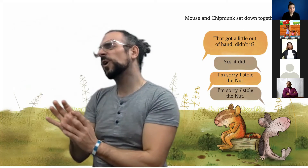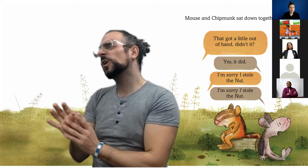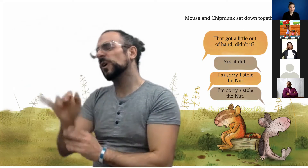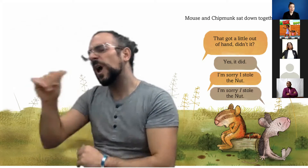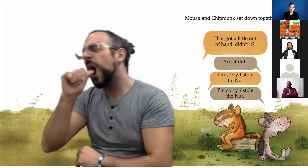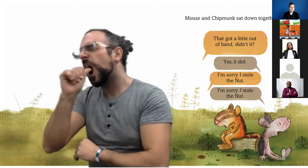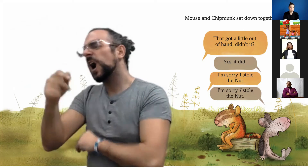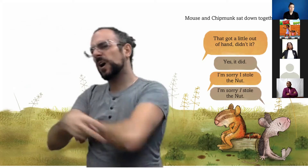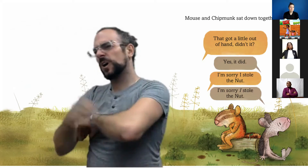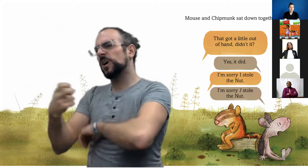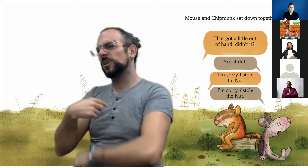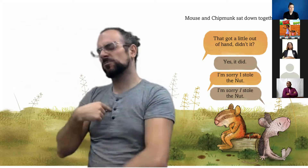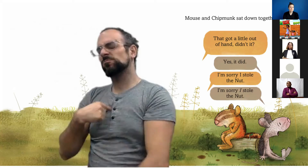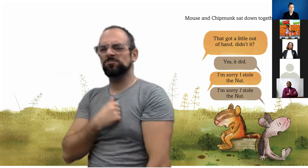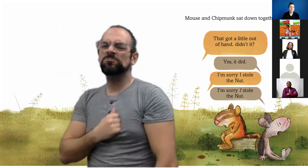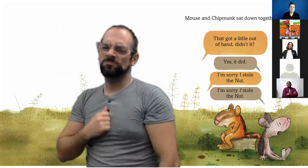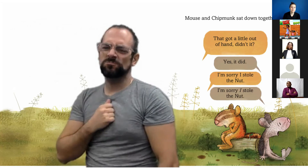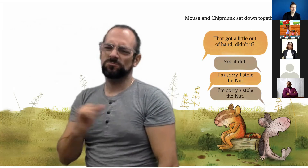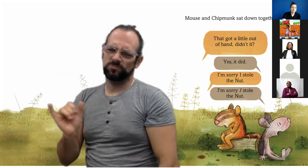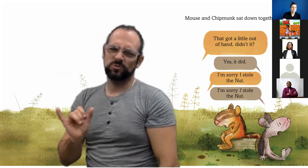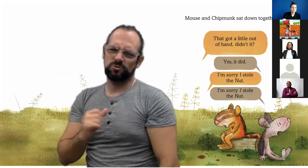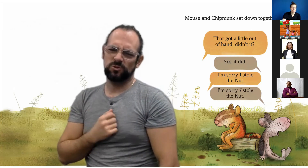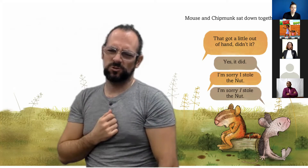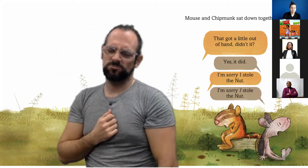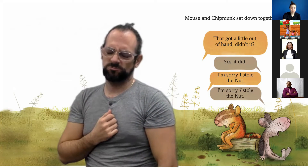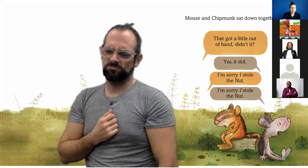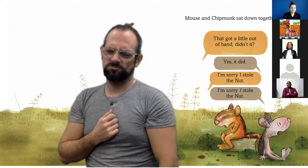I'm sorry I stole the nut.